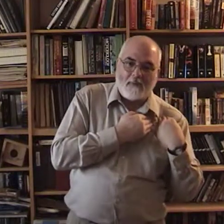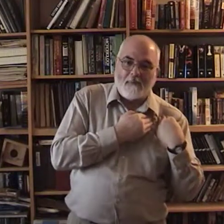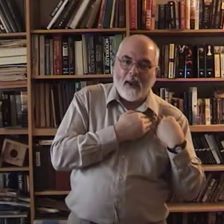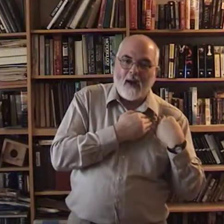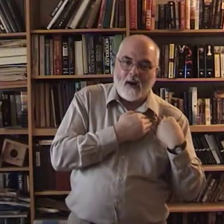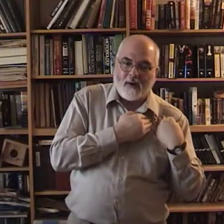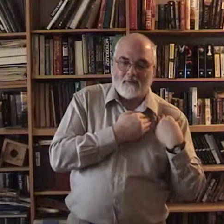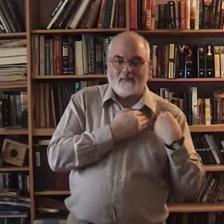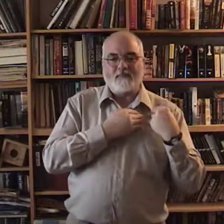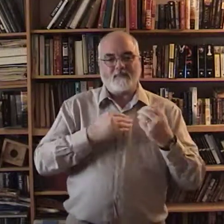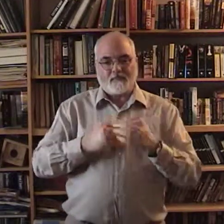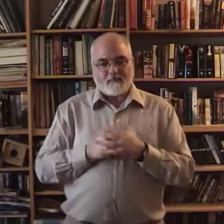bear.